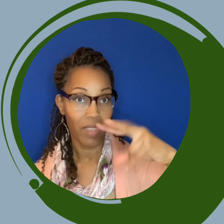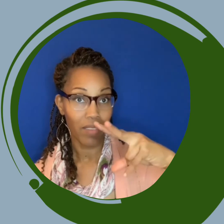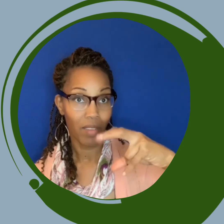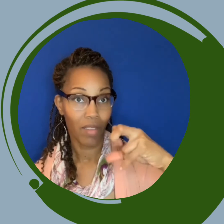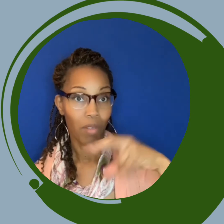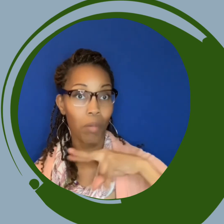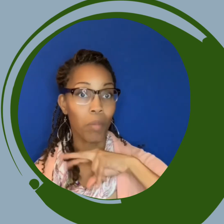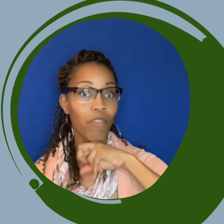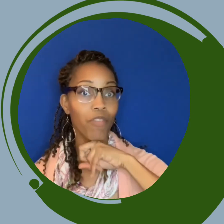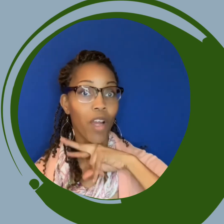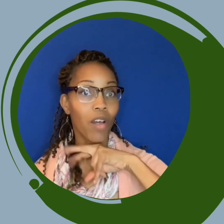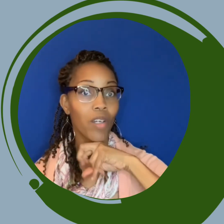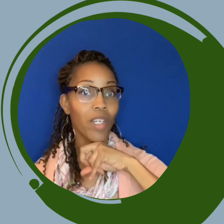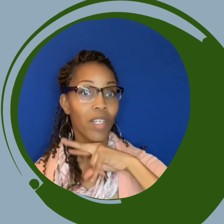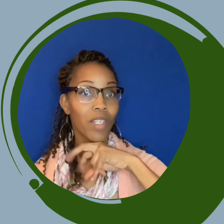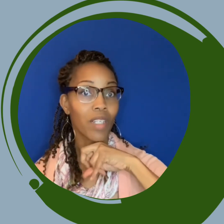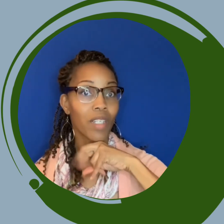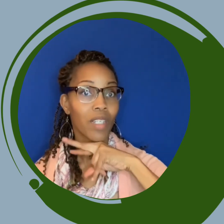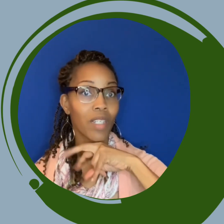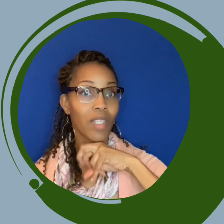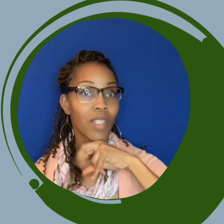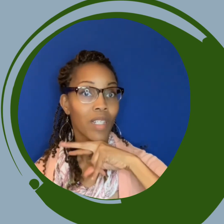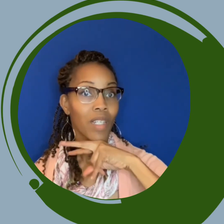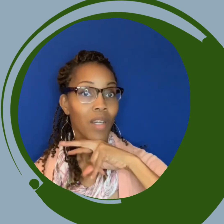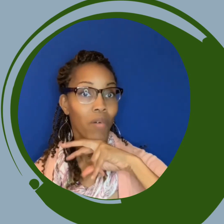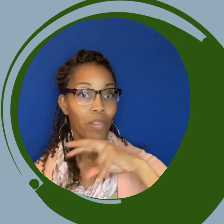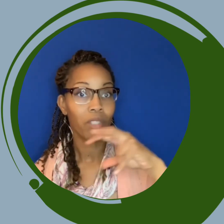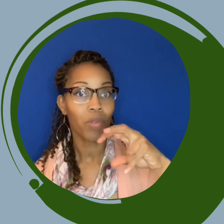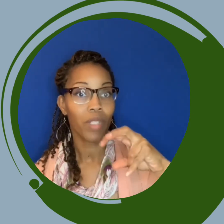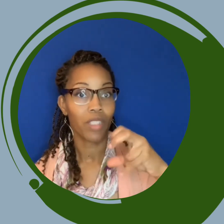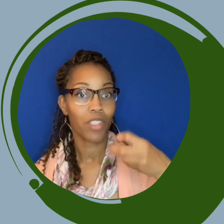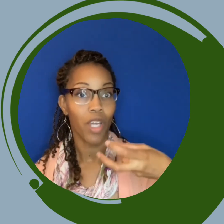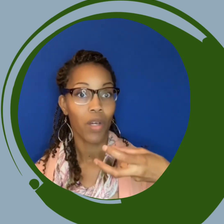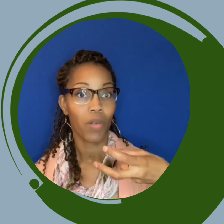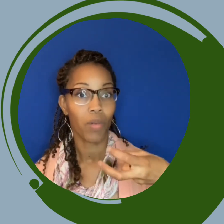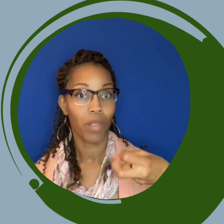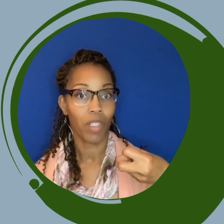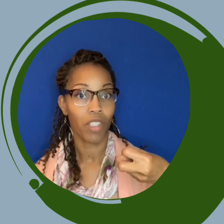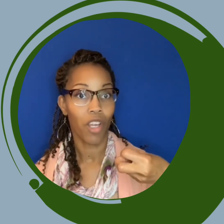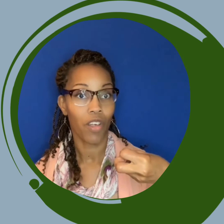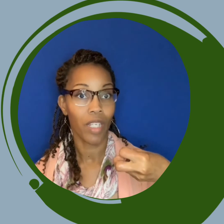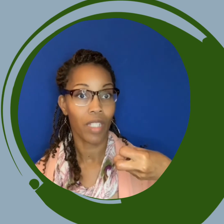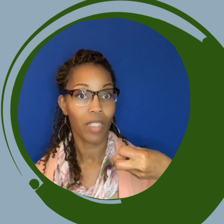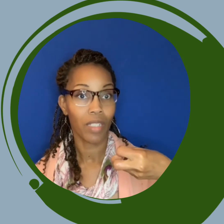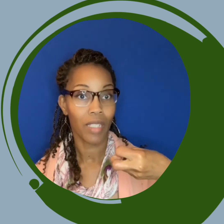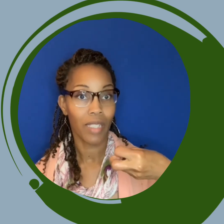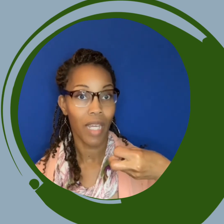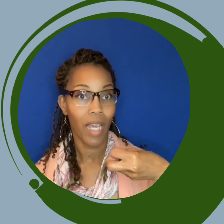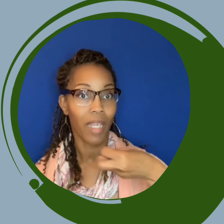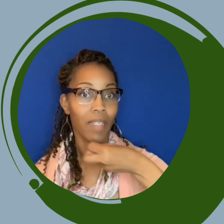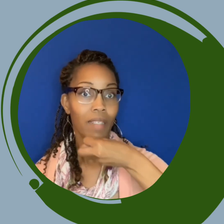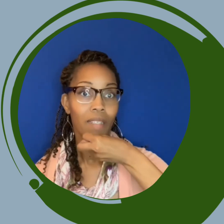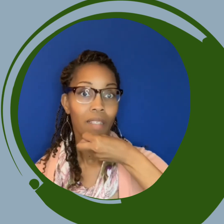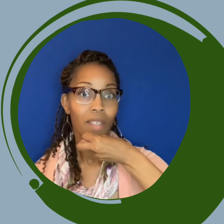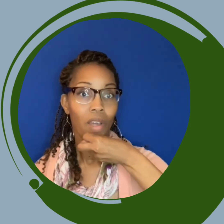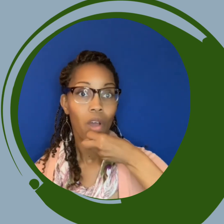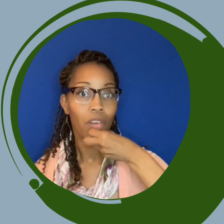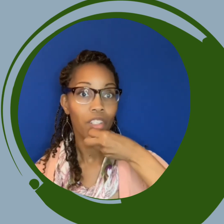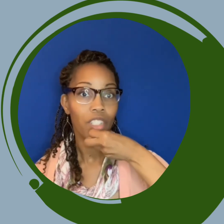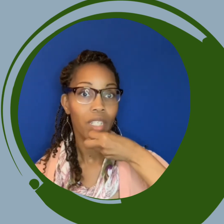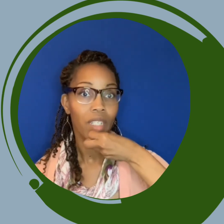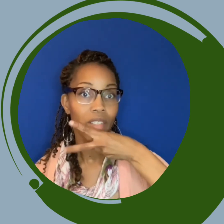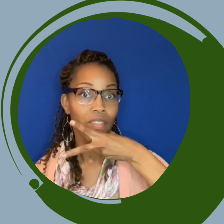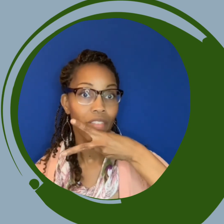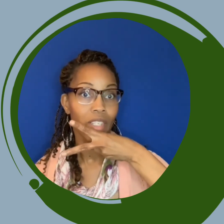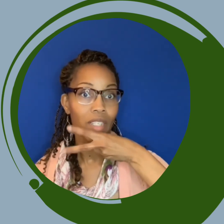this. Remember frog? Well, this one is goat, and we're going to turn it to the side. On our